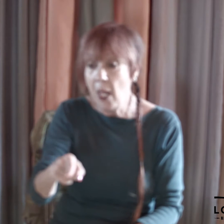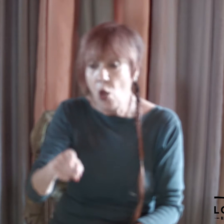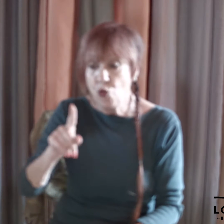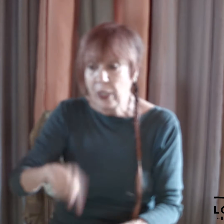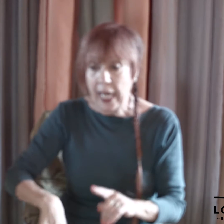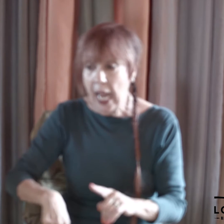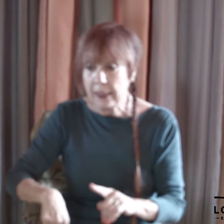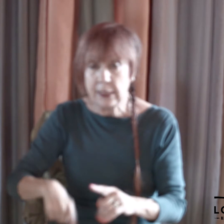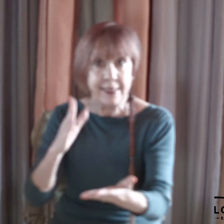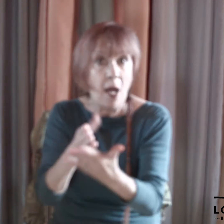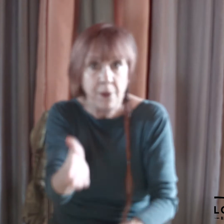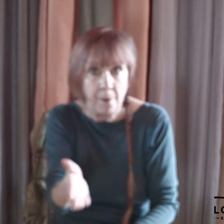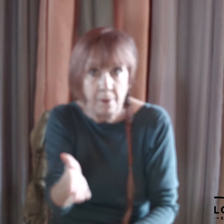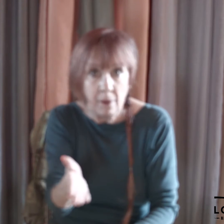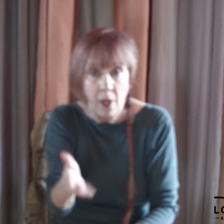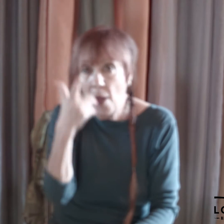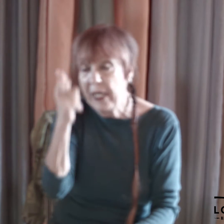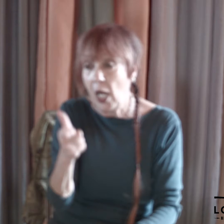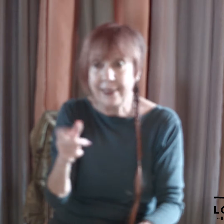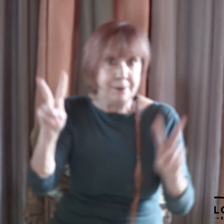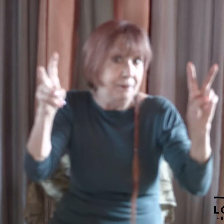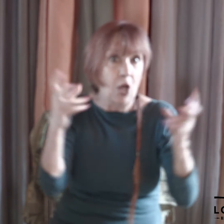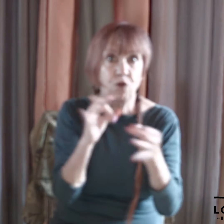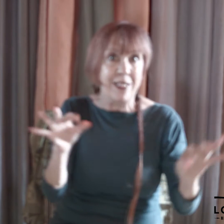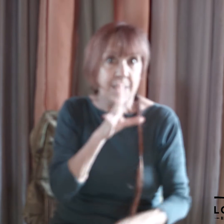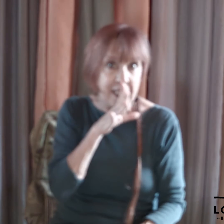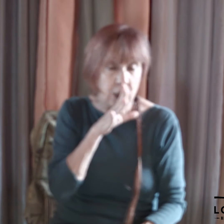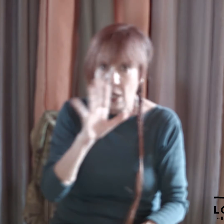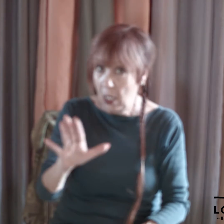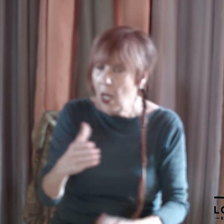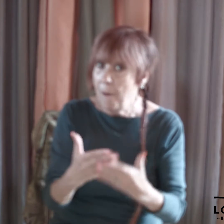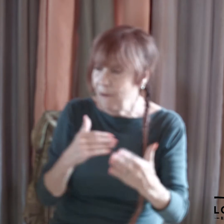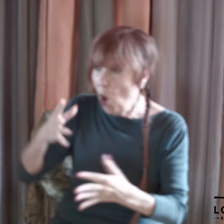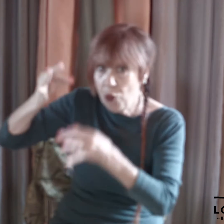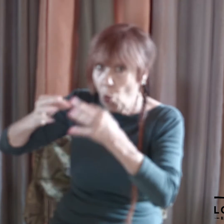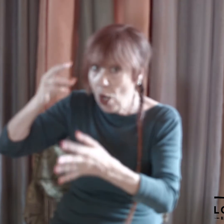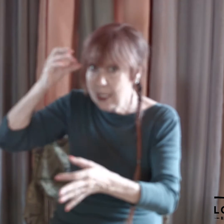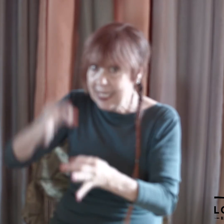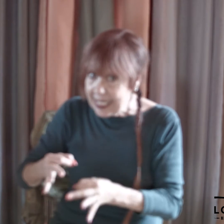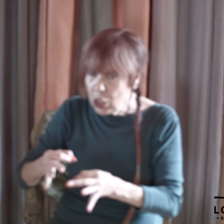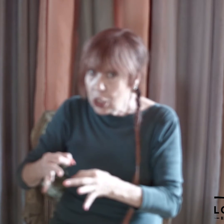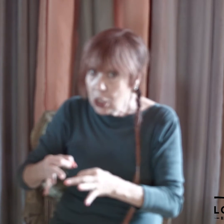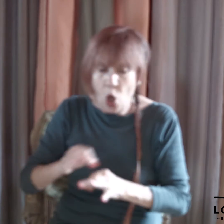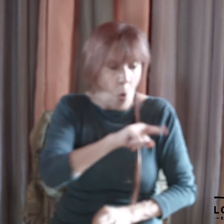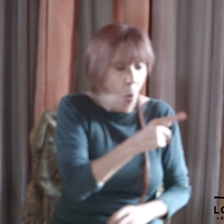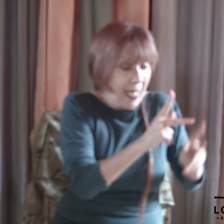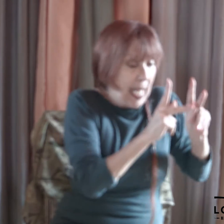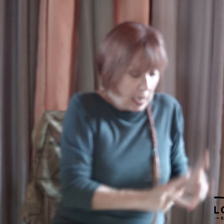be proscribed from doing that because it's considered free speech, which before that decision only belonged to an individual, not to